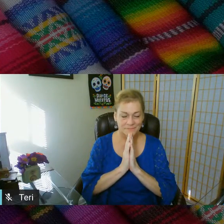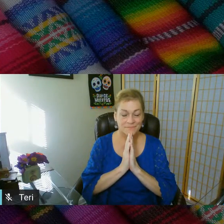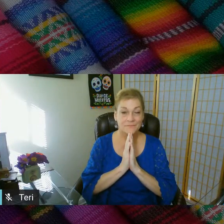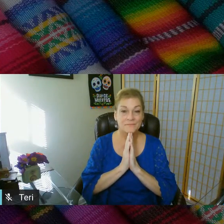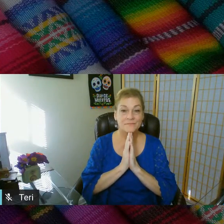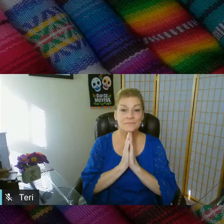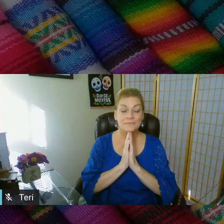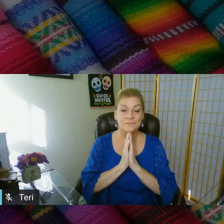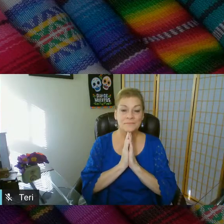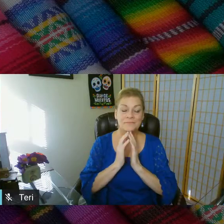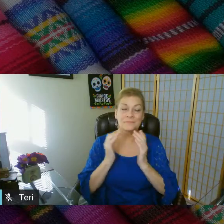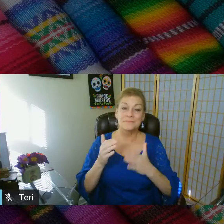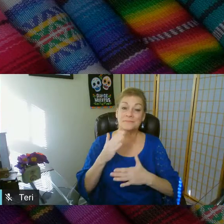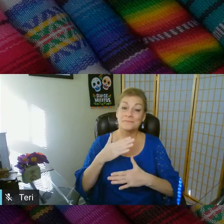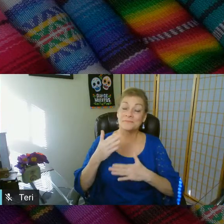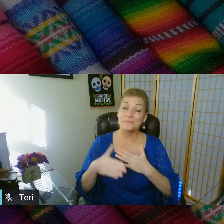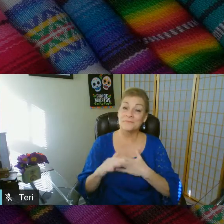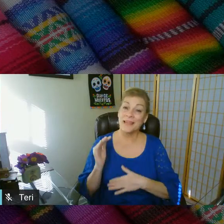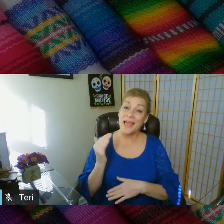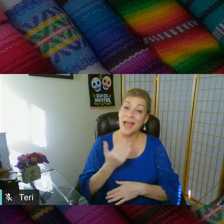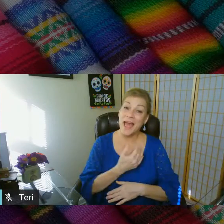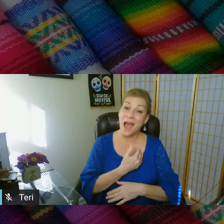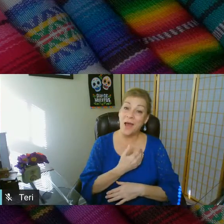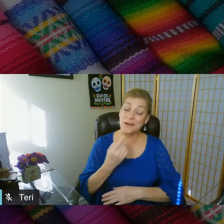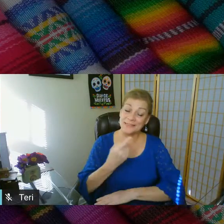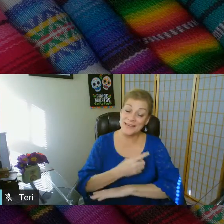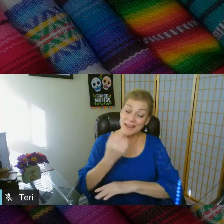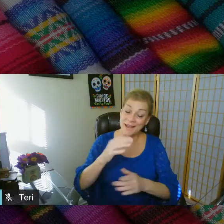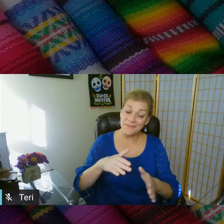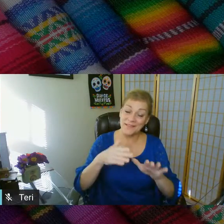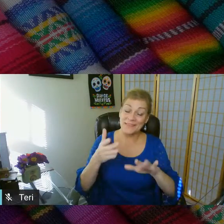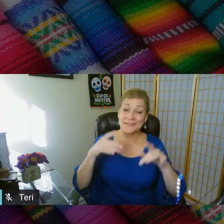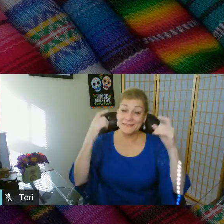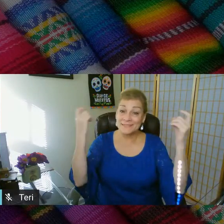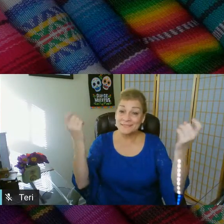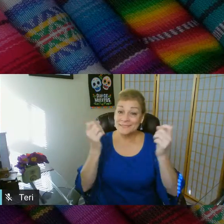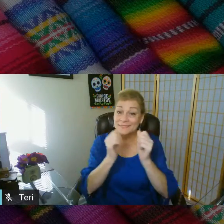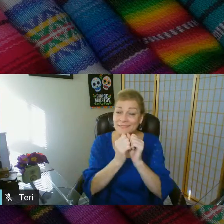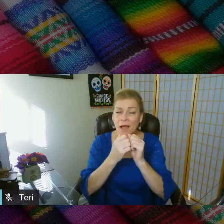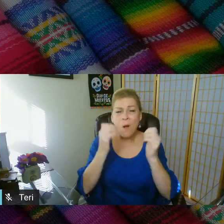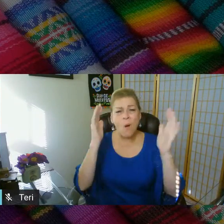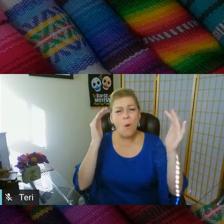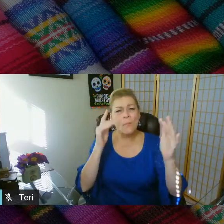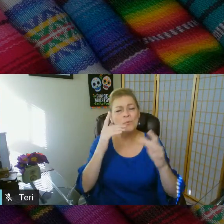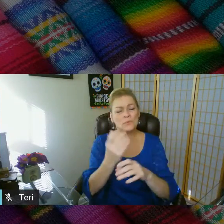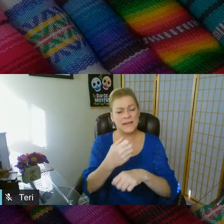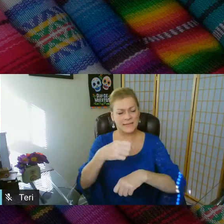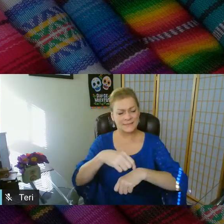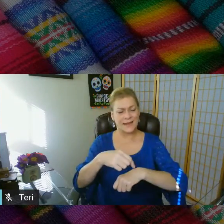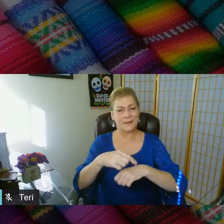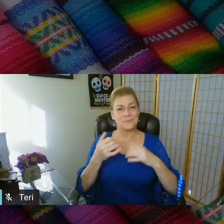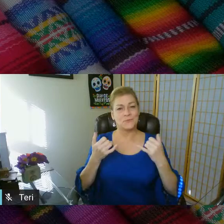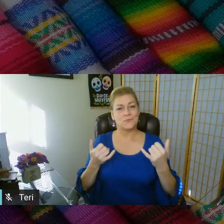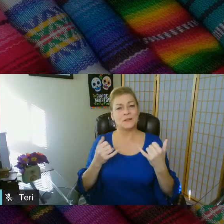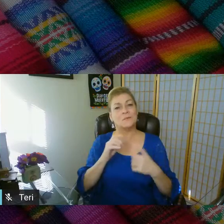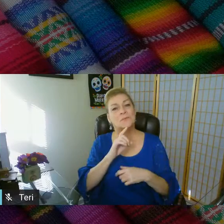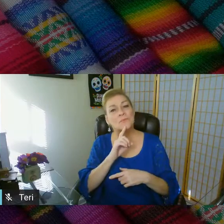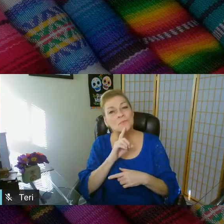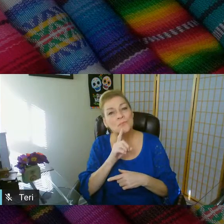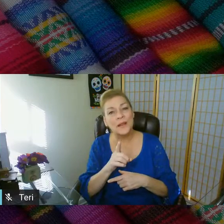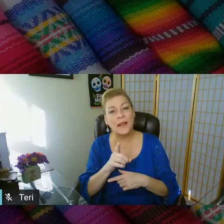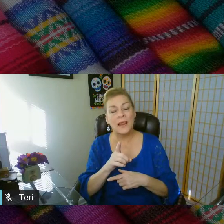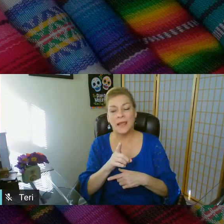And that concludes our Dia de los Muertos celebration together. And I hope that you take some time today to really do some